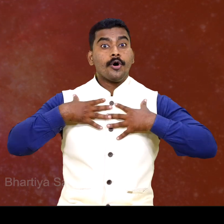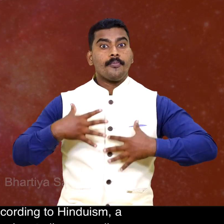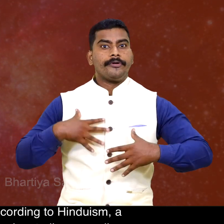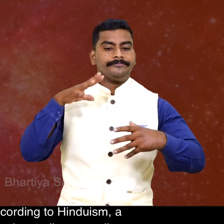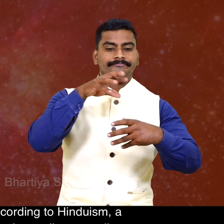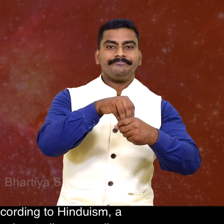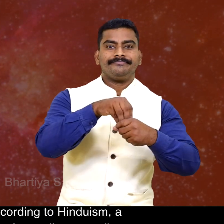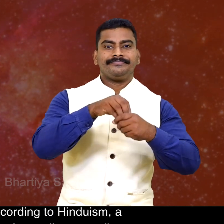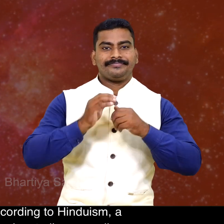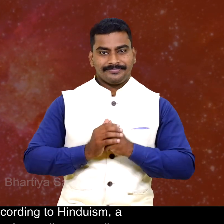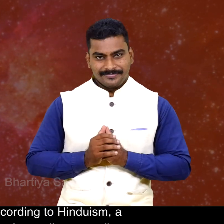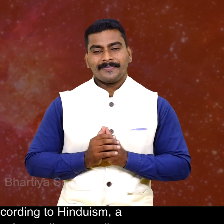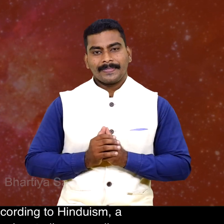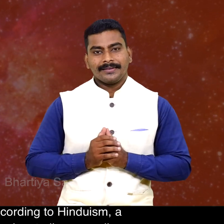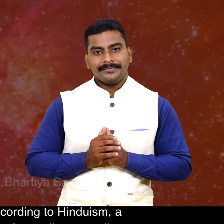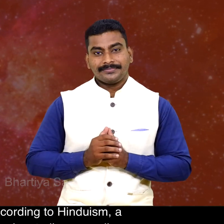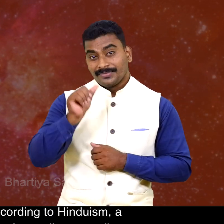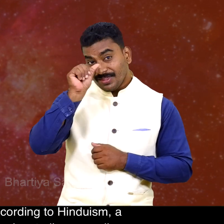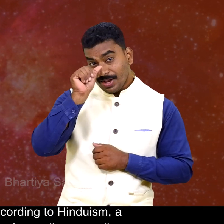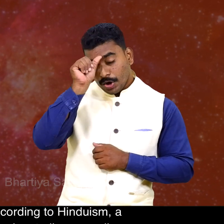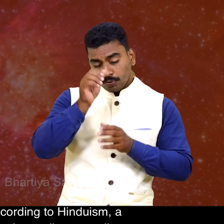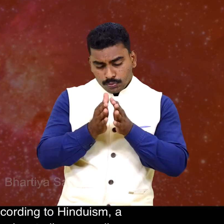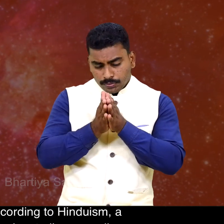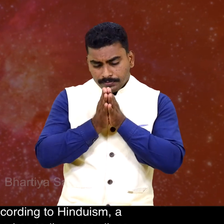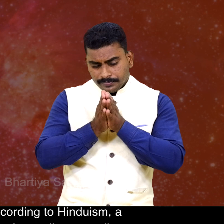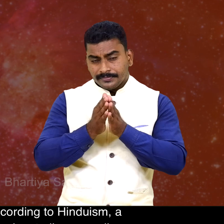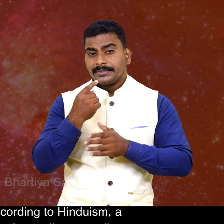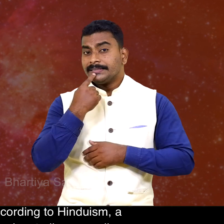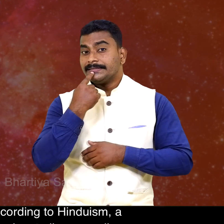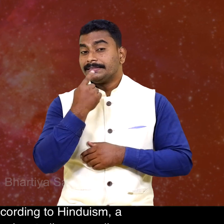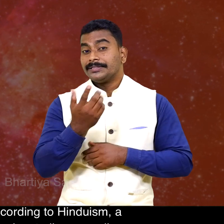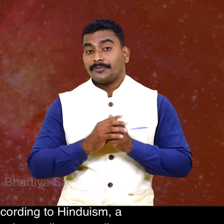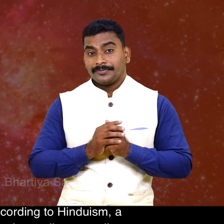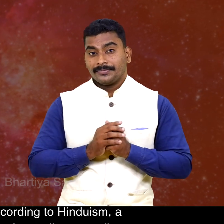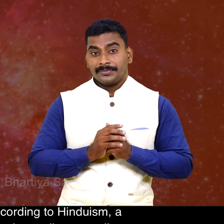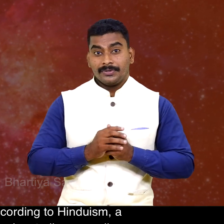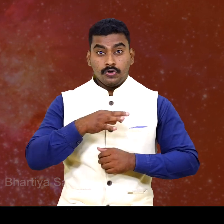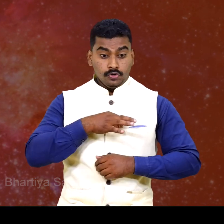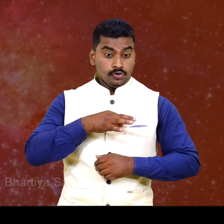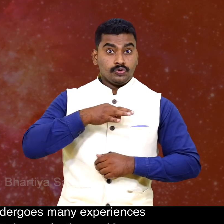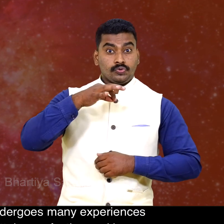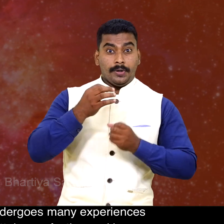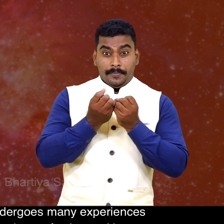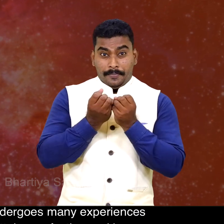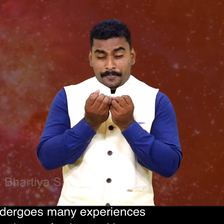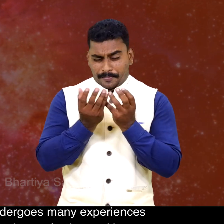According to Hinduism, a being has to live many lives and undergoes